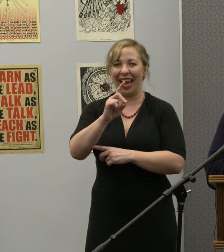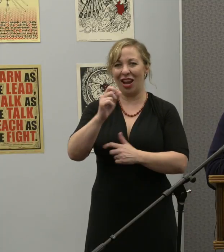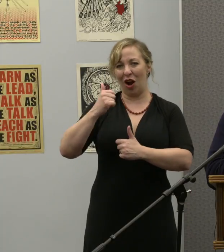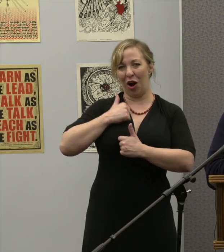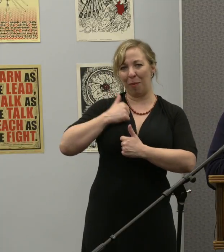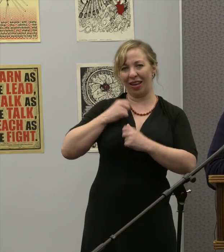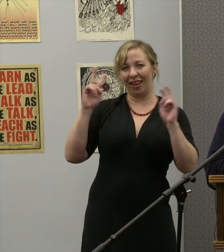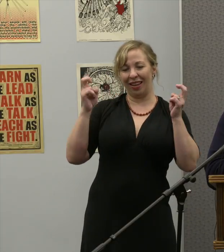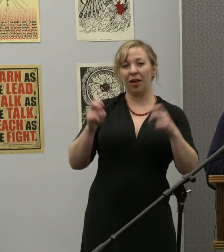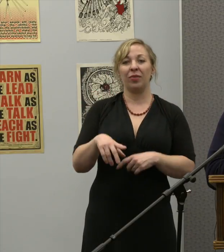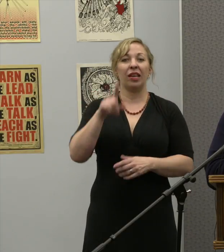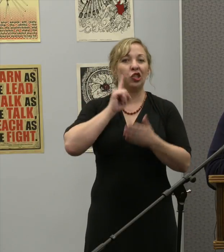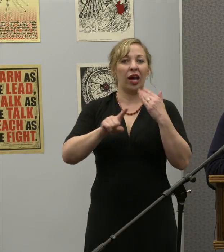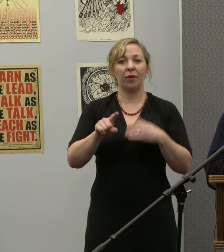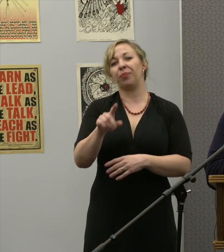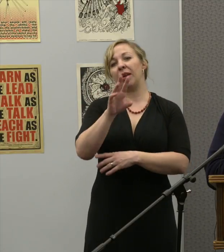out,